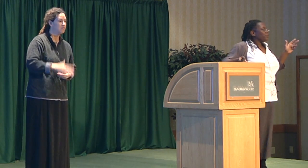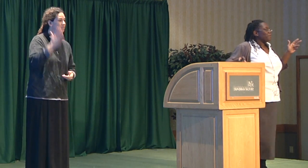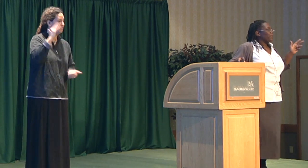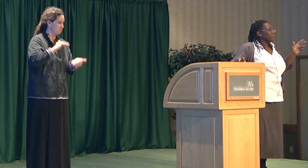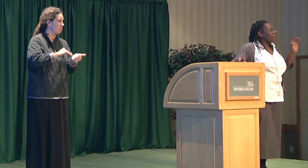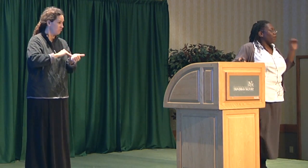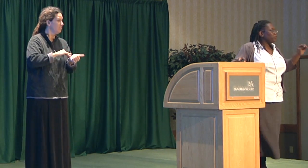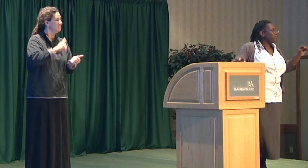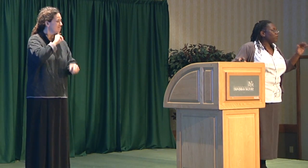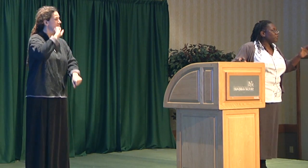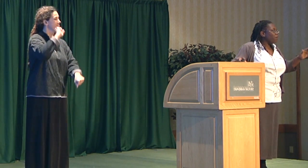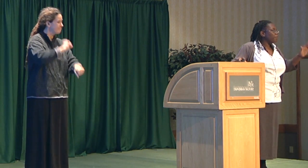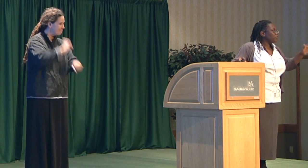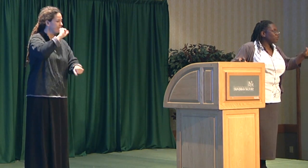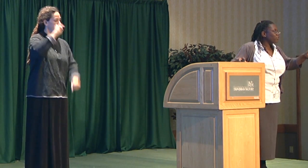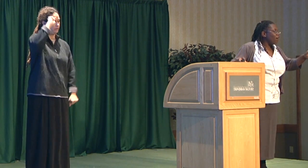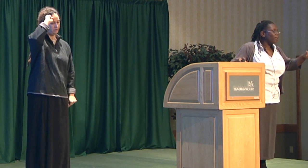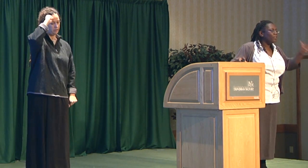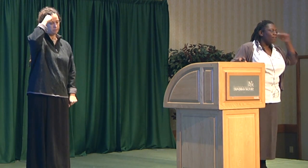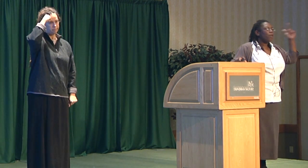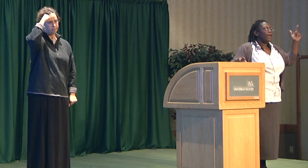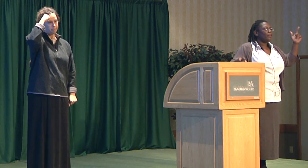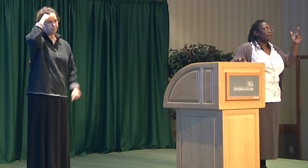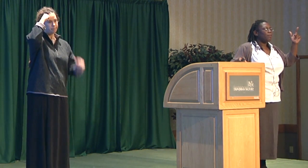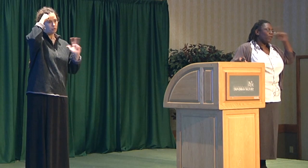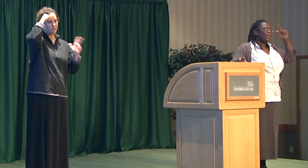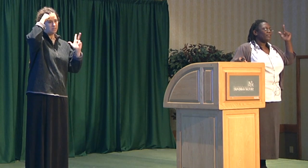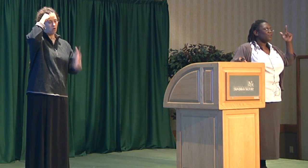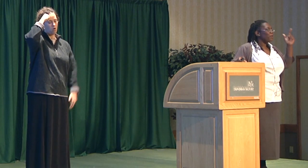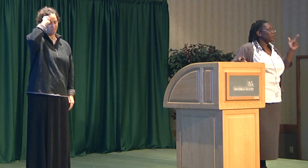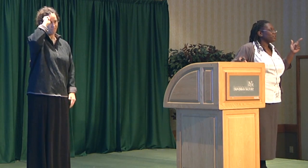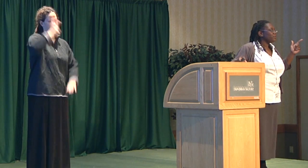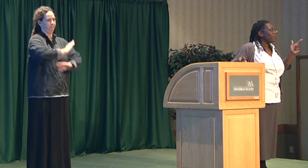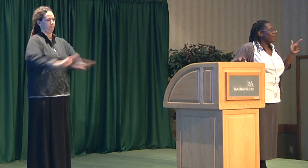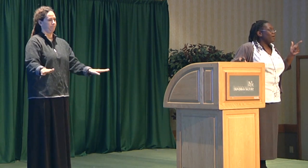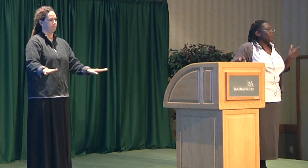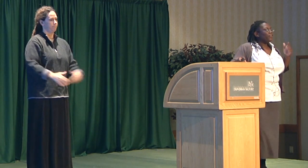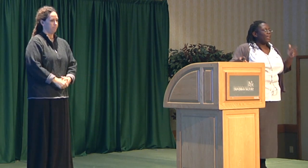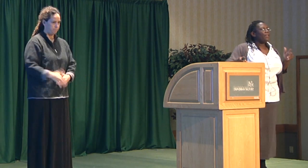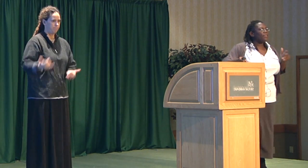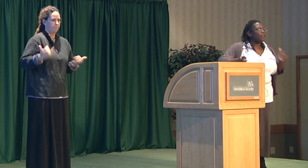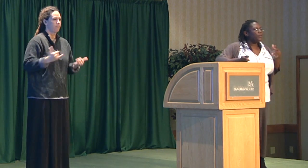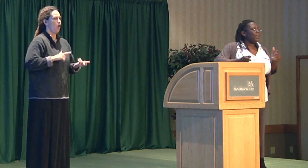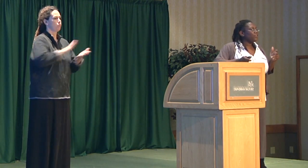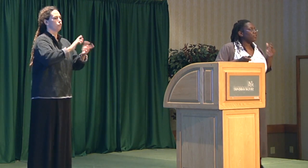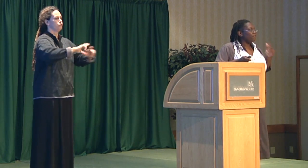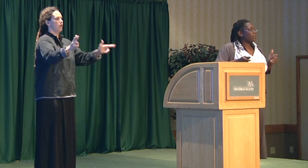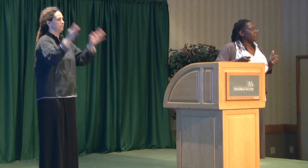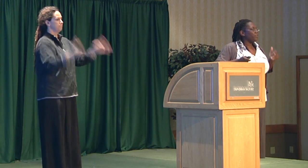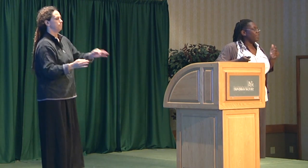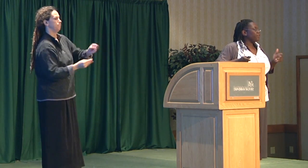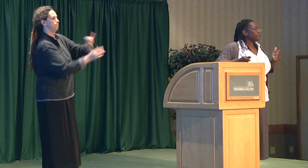after the first 3 minutes. They've heard what you said, what's the problem? You start talking and they've automatically come up with, okay, this is what I want to do. But if you can't get that